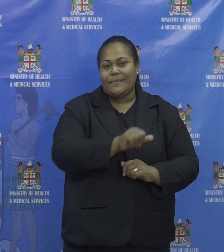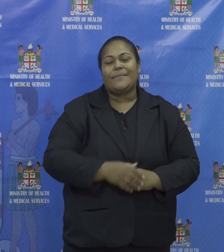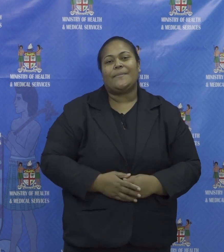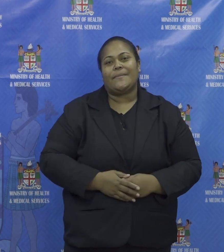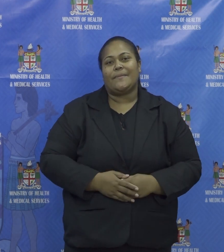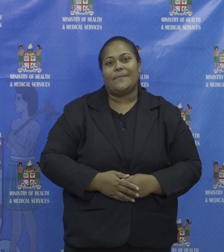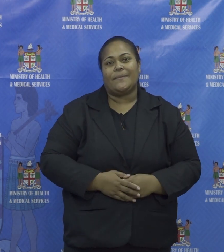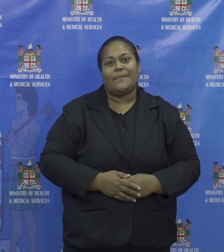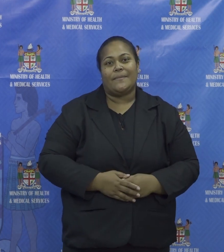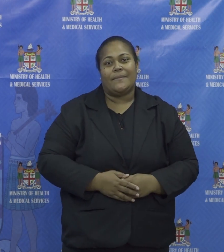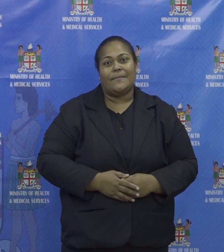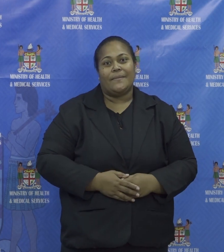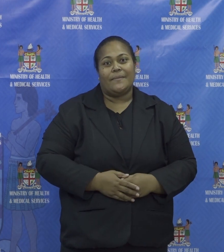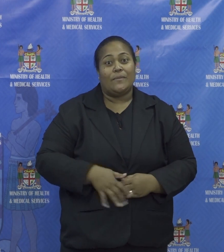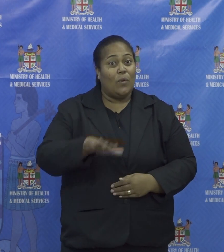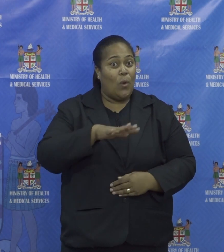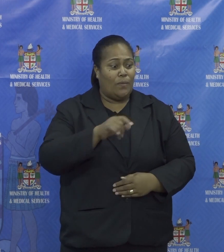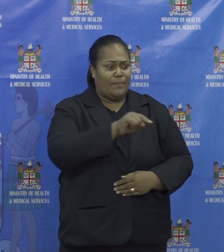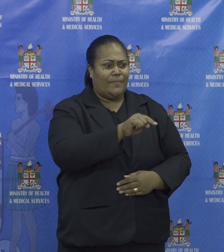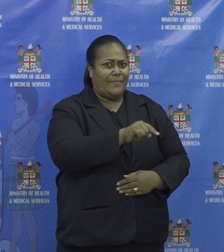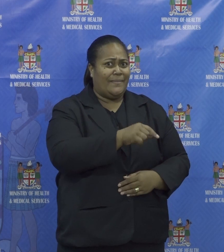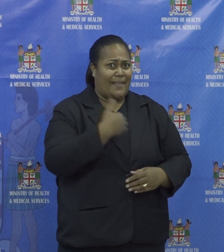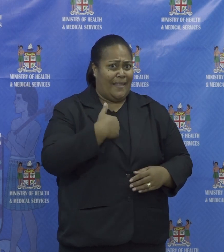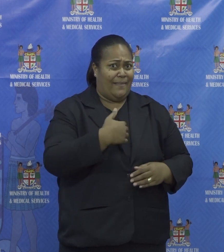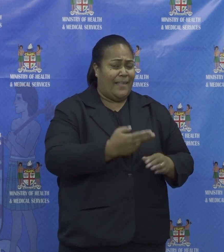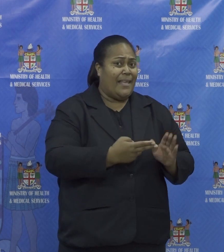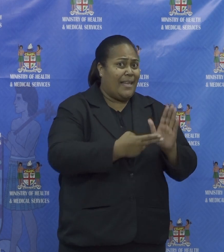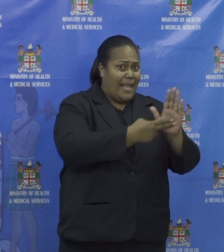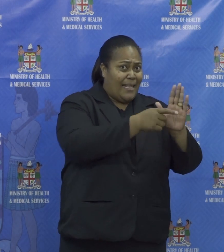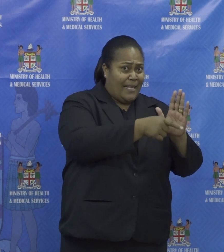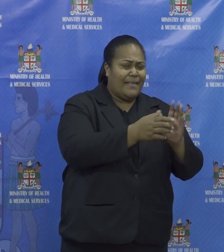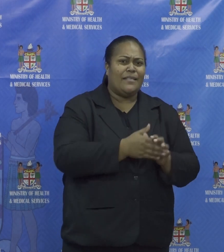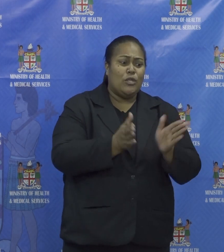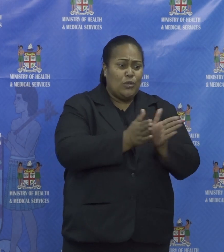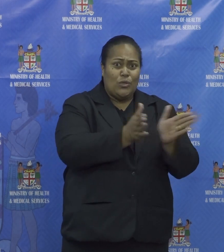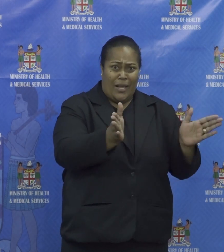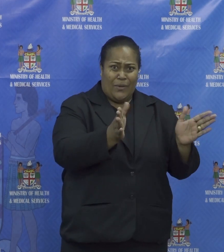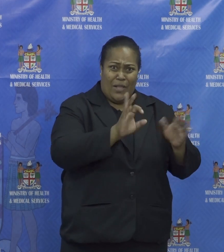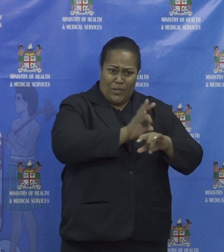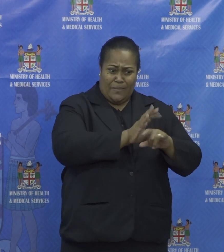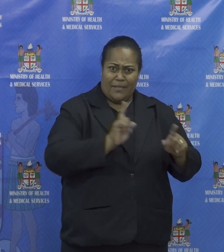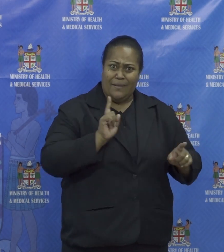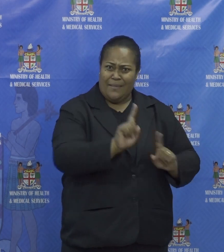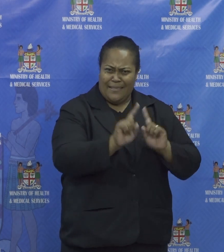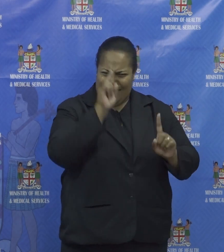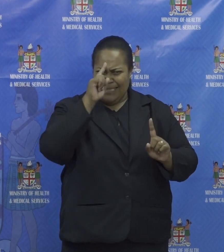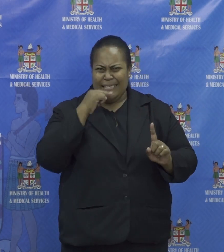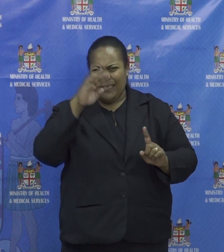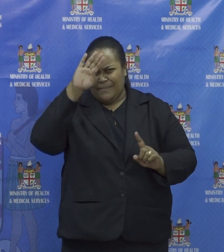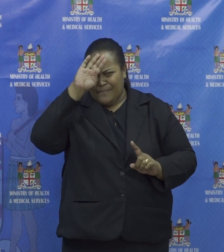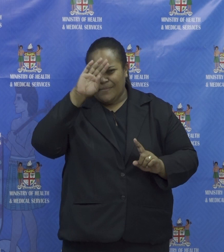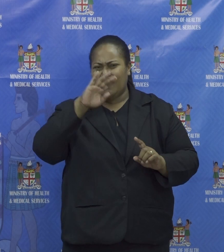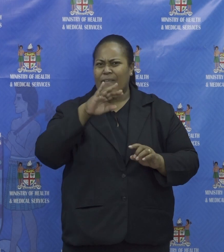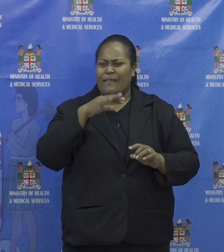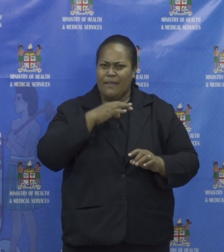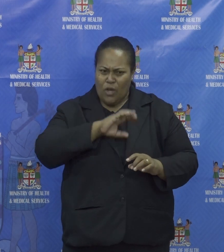the people of Nadi, GOPD, general outpatient services and emergency